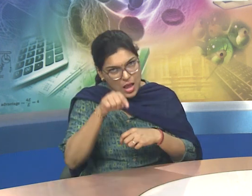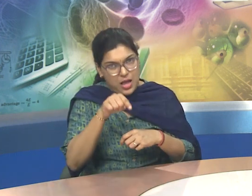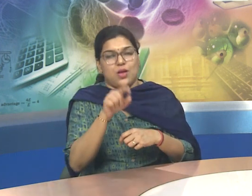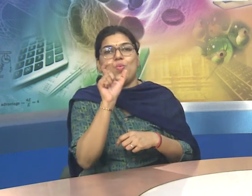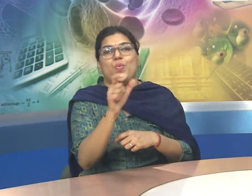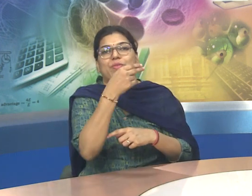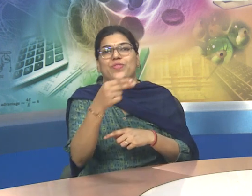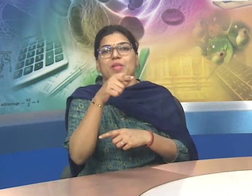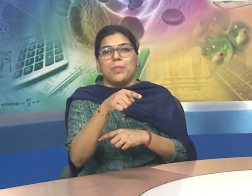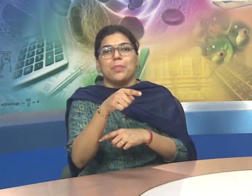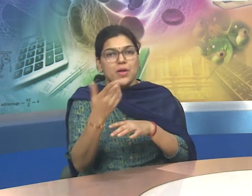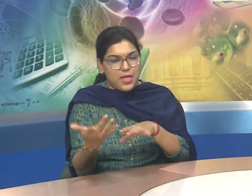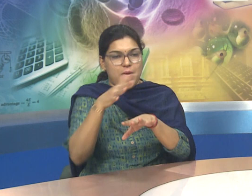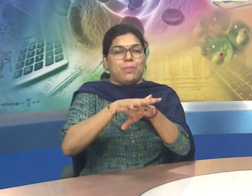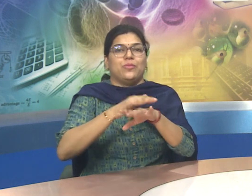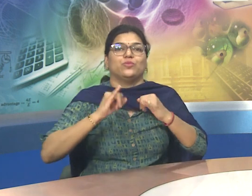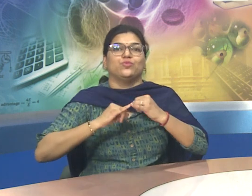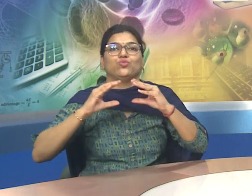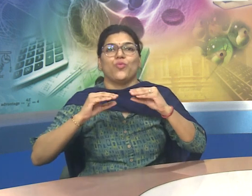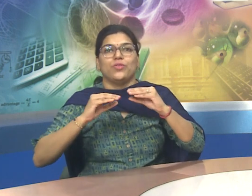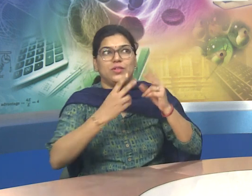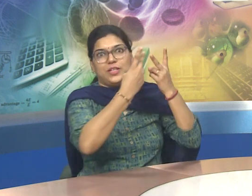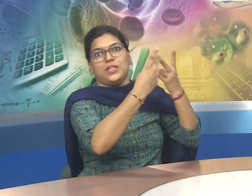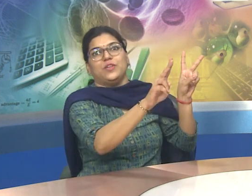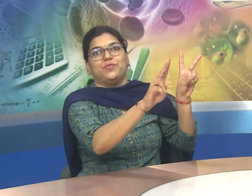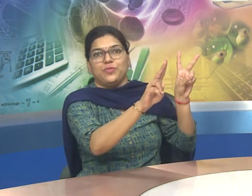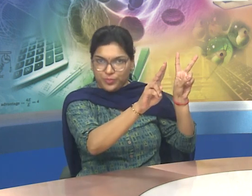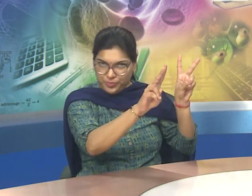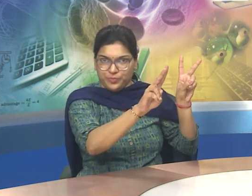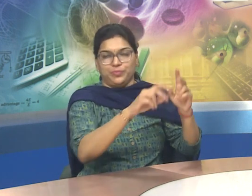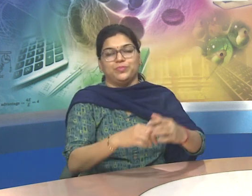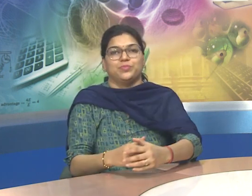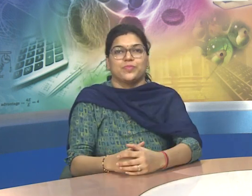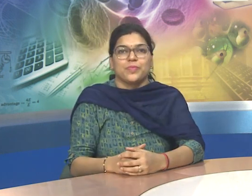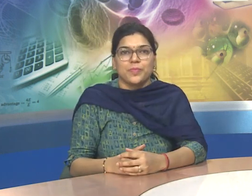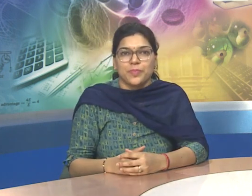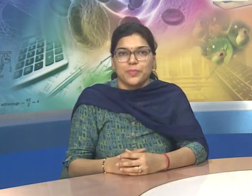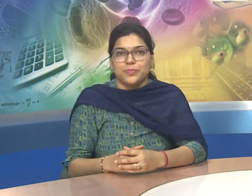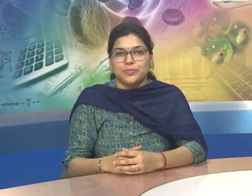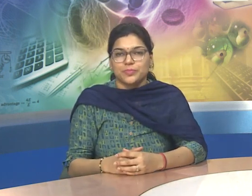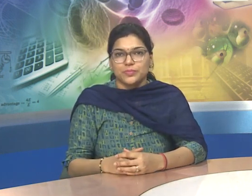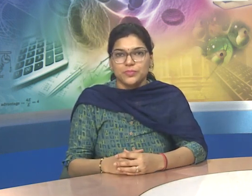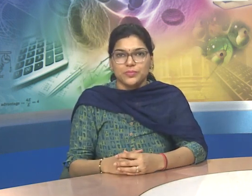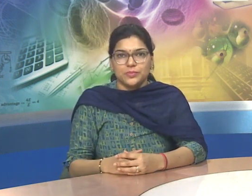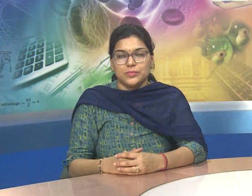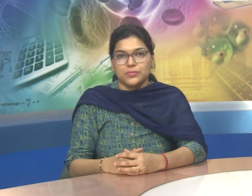we put those application software which are needed for our own use. So application software may